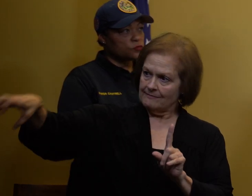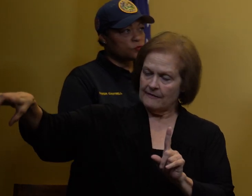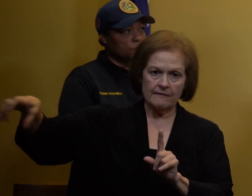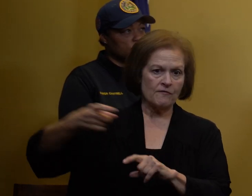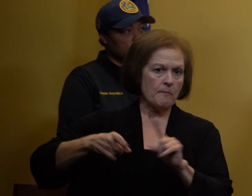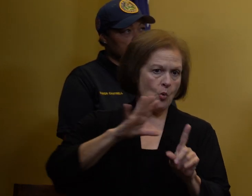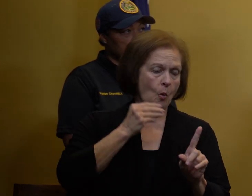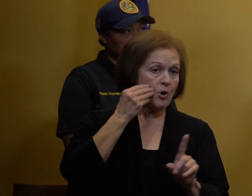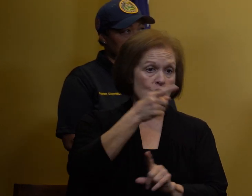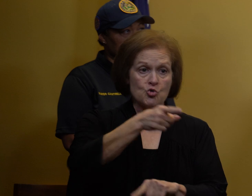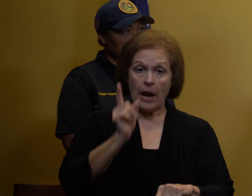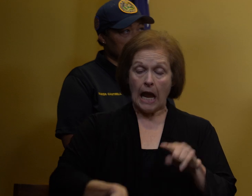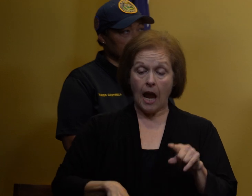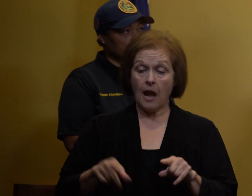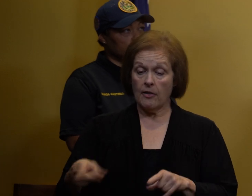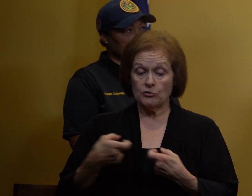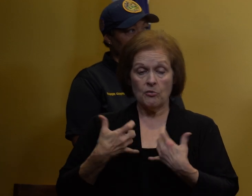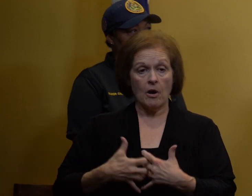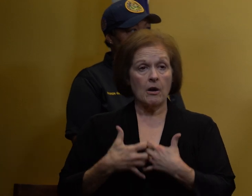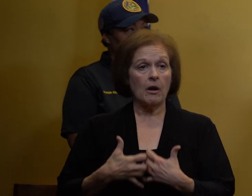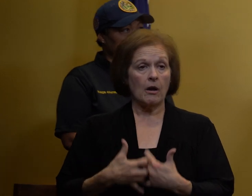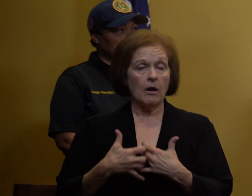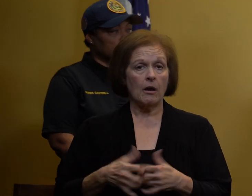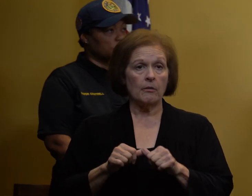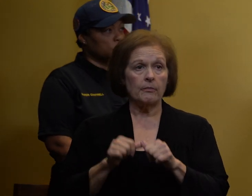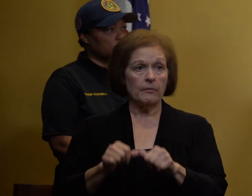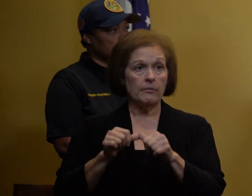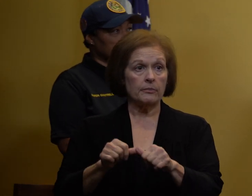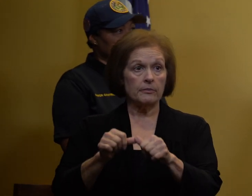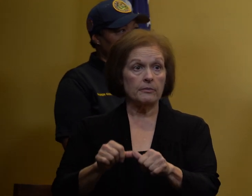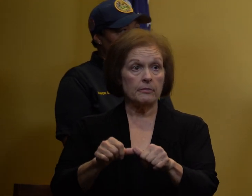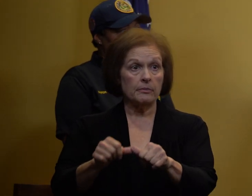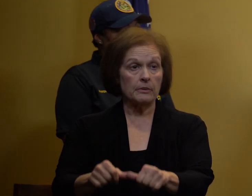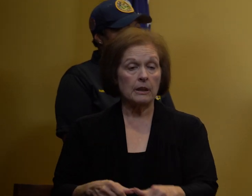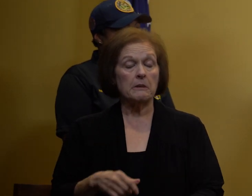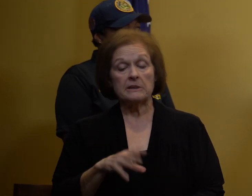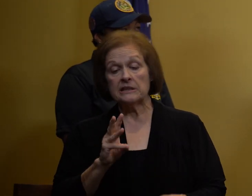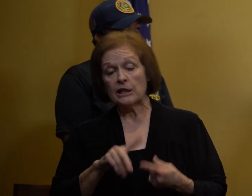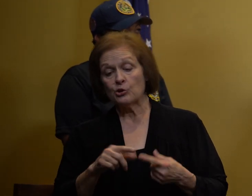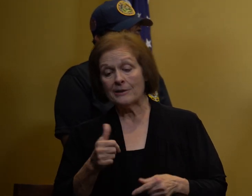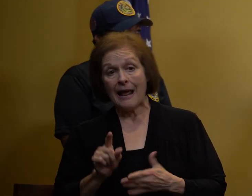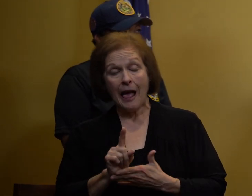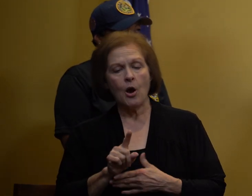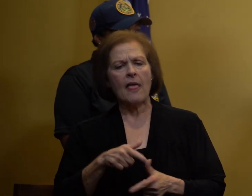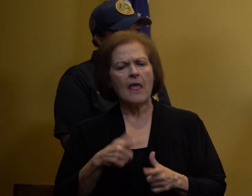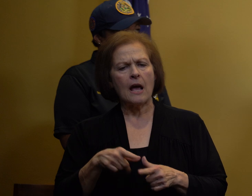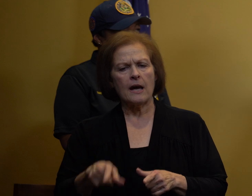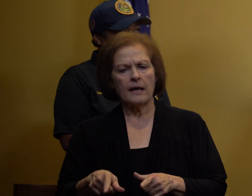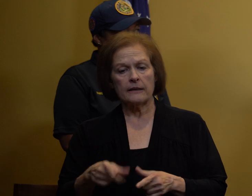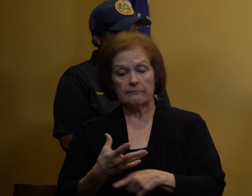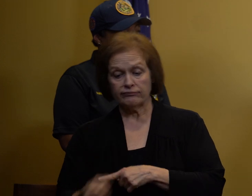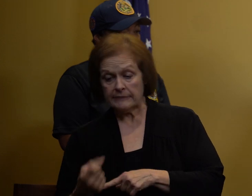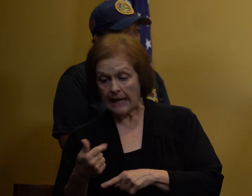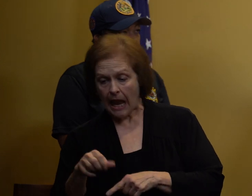can't just run that generator nonstop, pour gas in it and keep it going, right? You can run it for 6 to 10 hours. It needs to cool down before you put gas